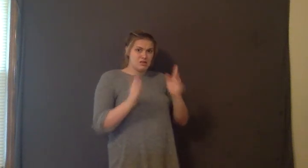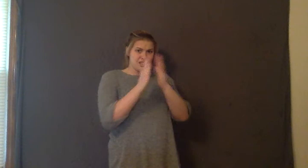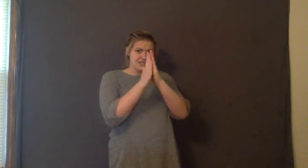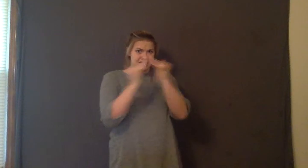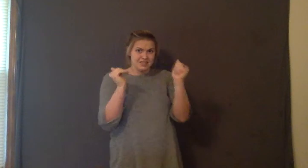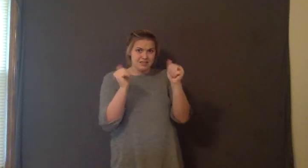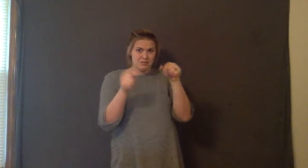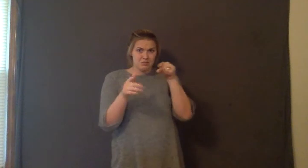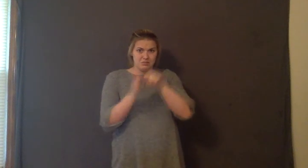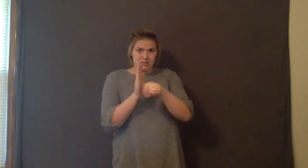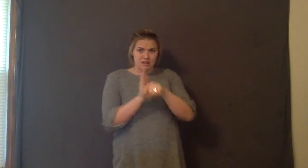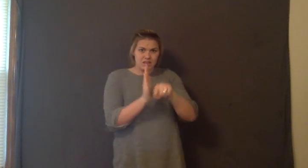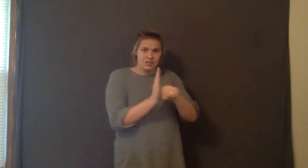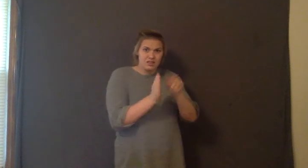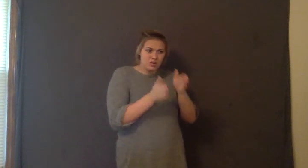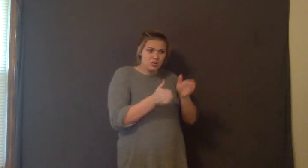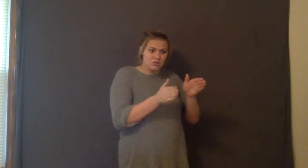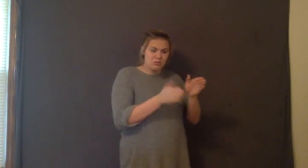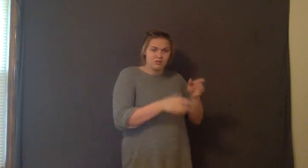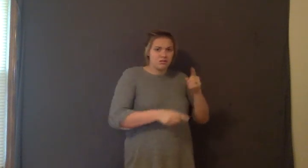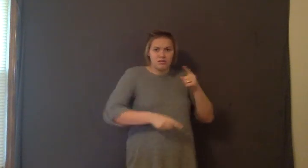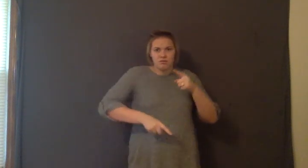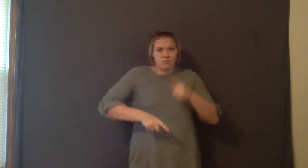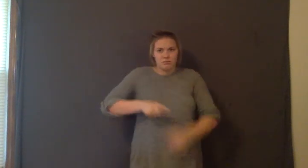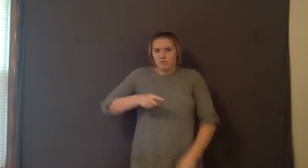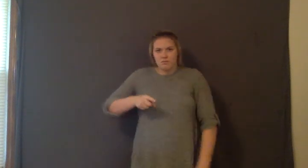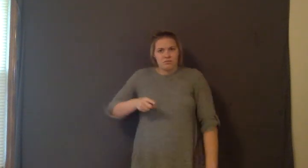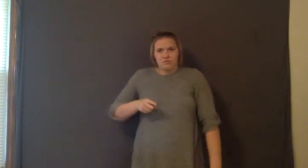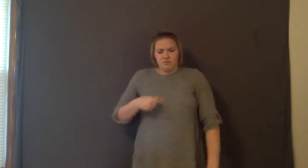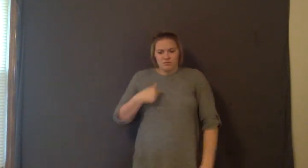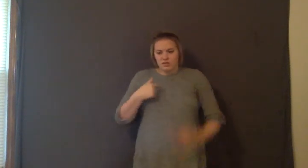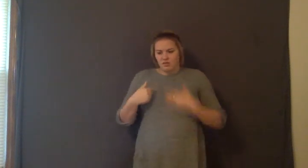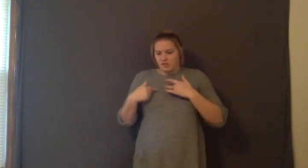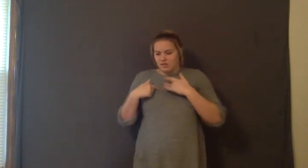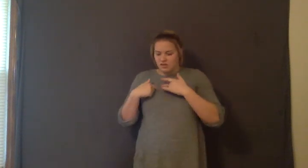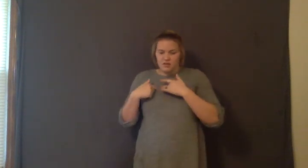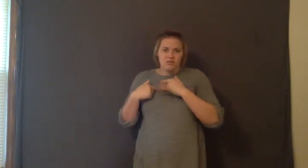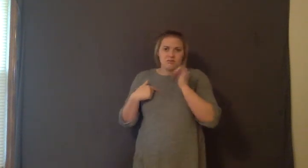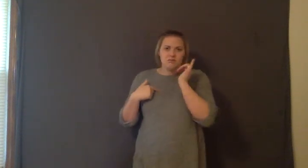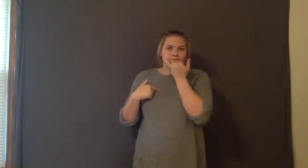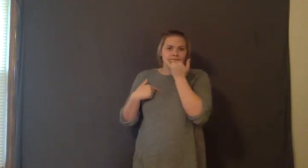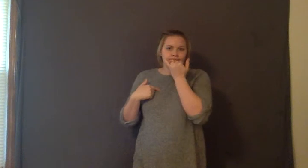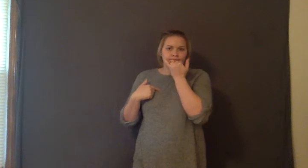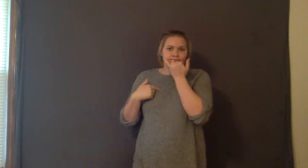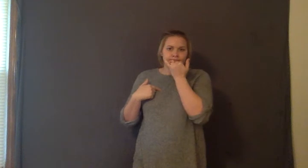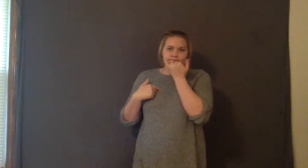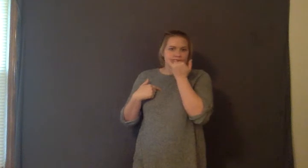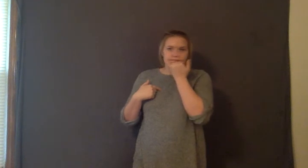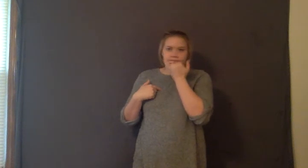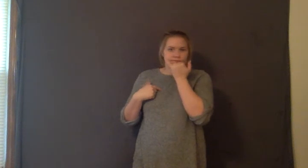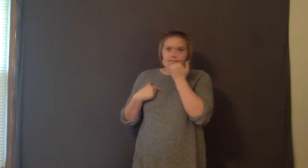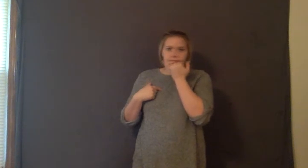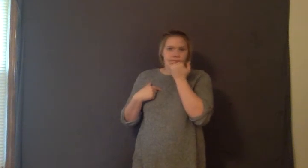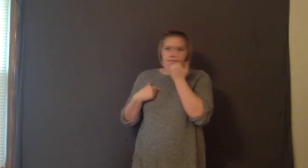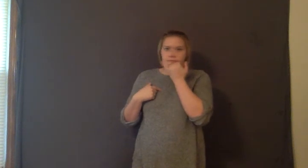beings. It would be unconscionable for us to, in an intentional, deliberate way, set about executing